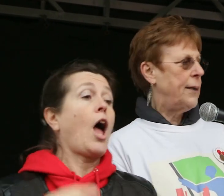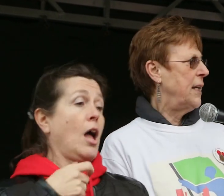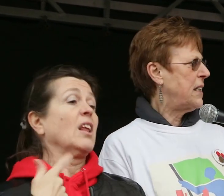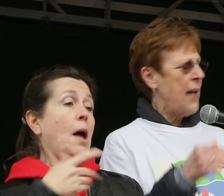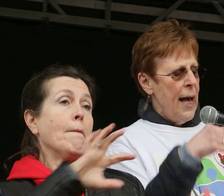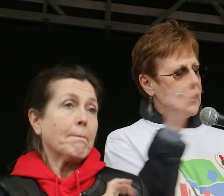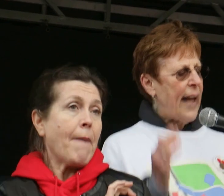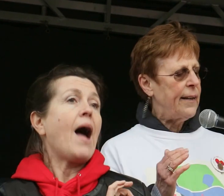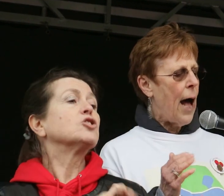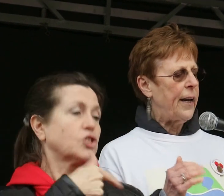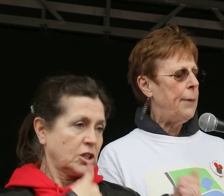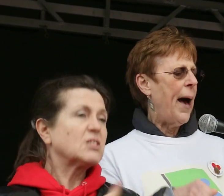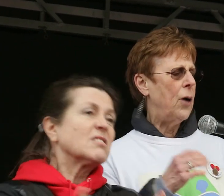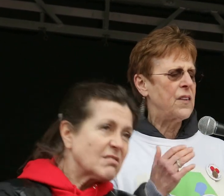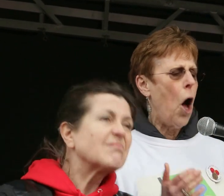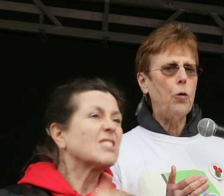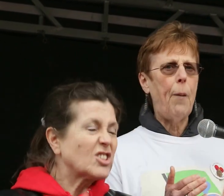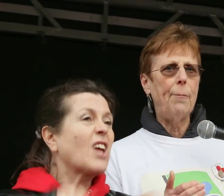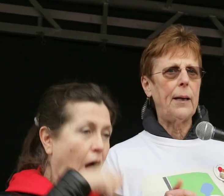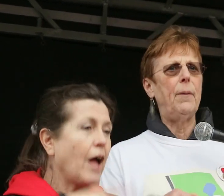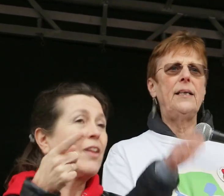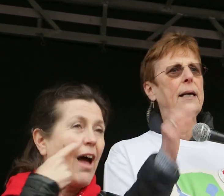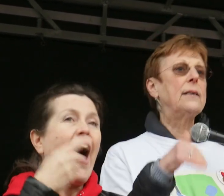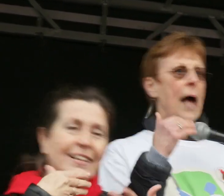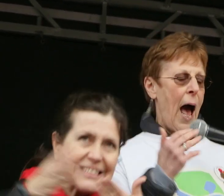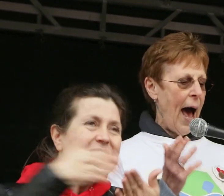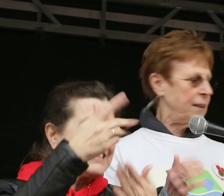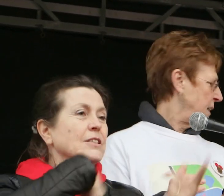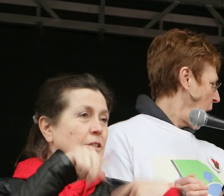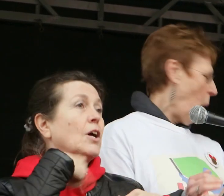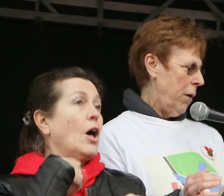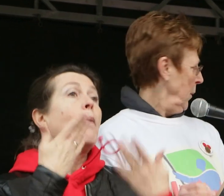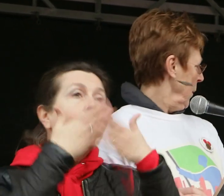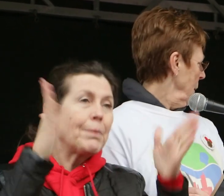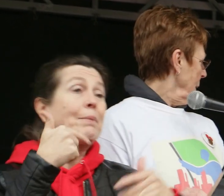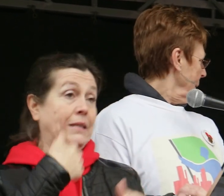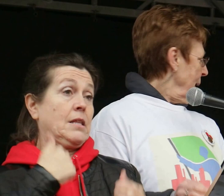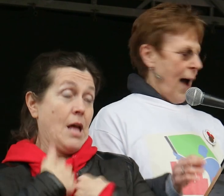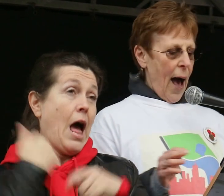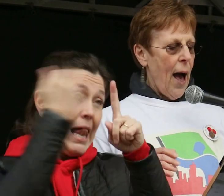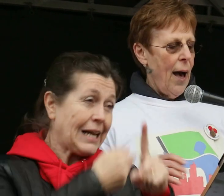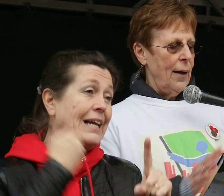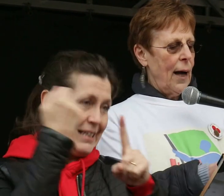fridge magnets, send out emails, hold public meetings and so on.